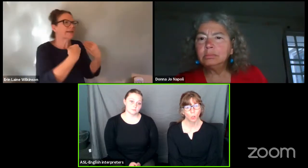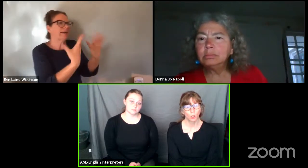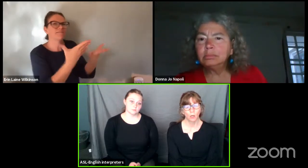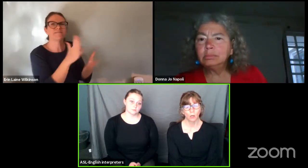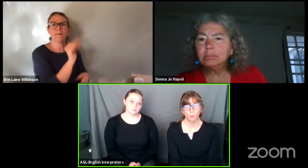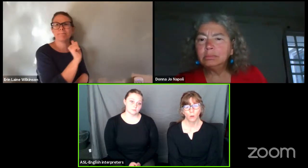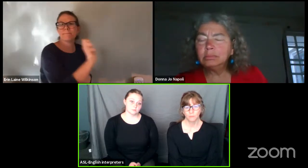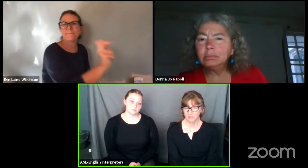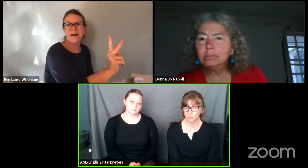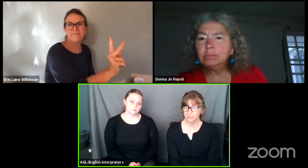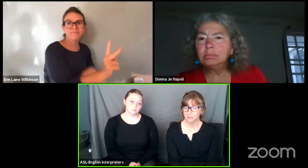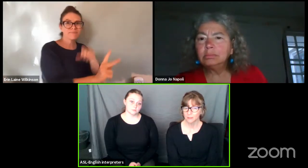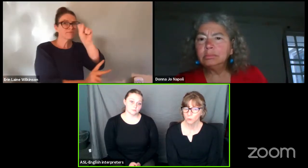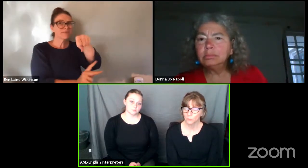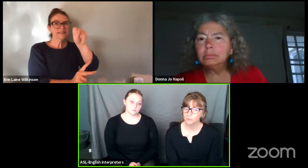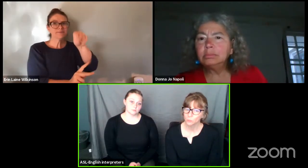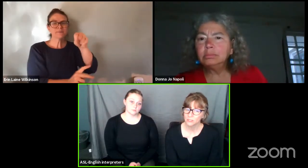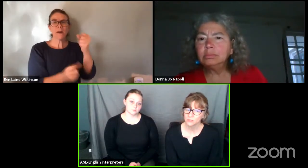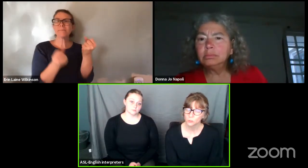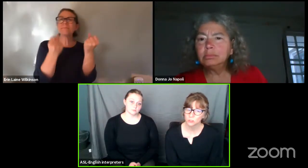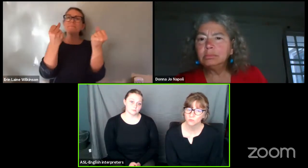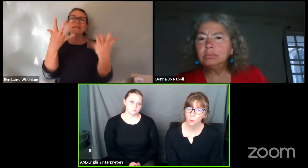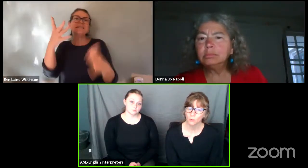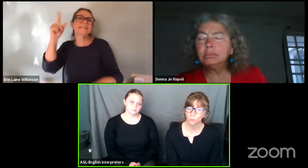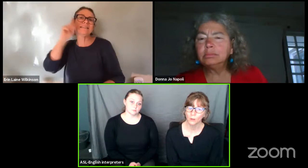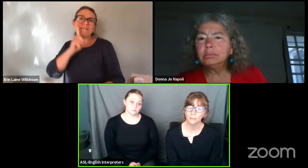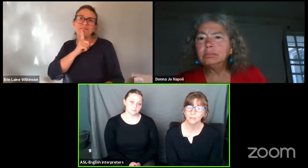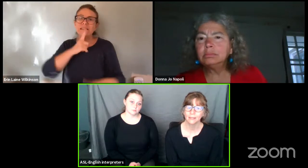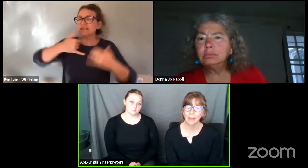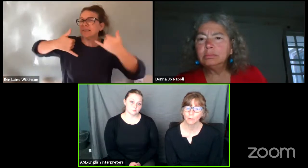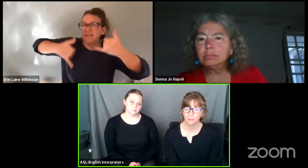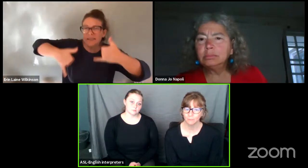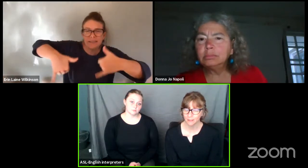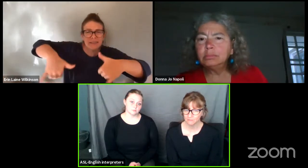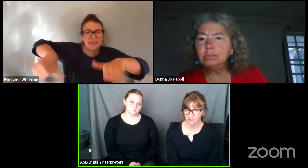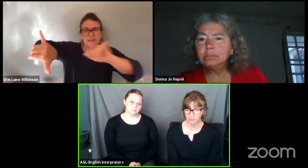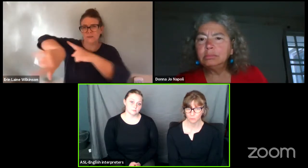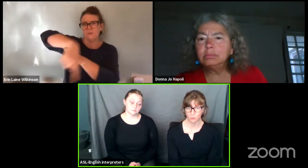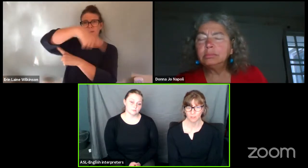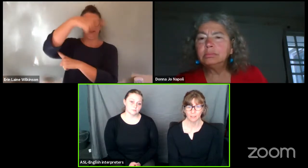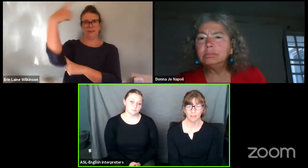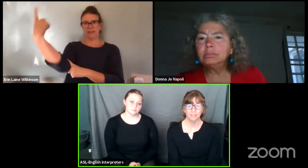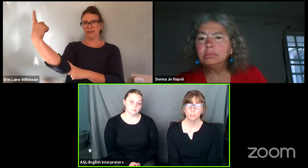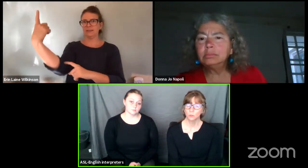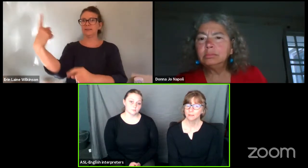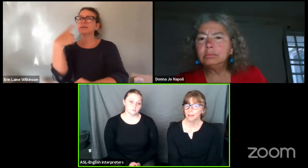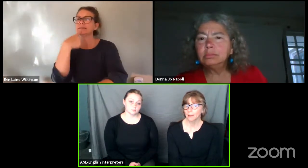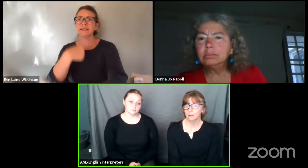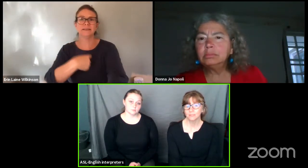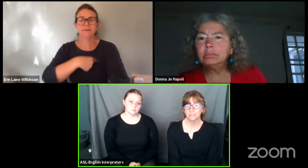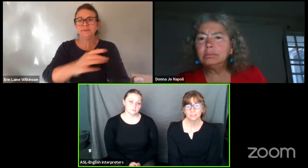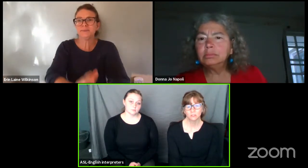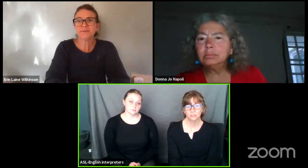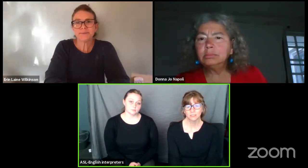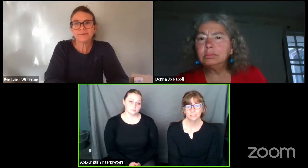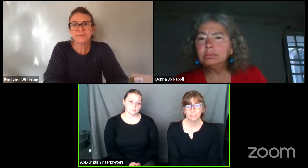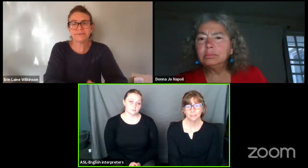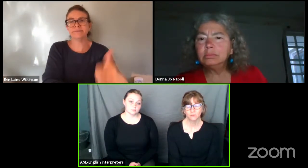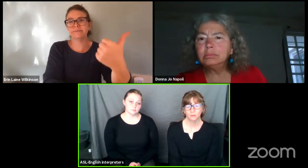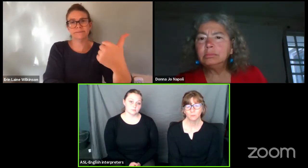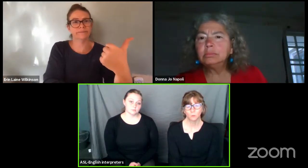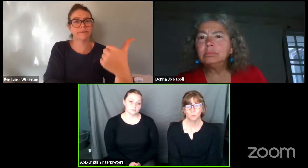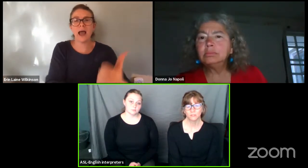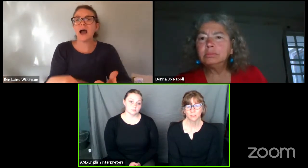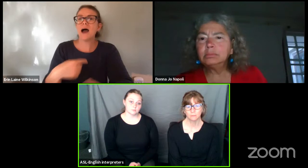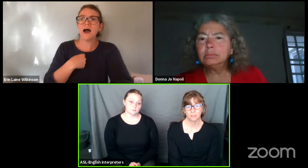presentation. We'll explain to them what my research is for and how it may benefit the community. Doing that, I mean, still to this day,